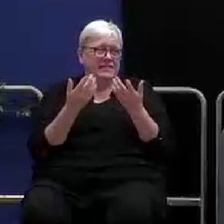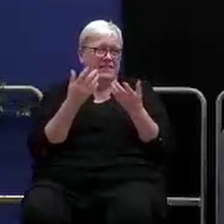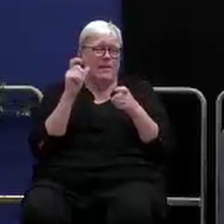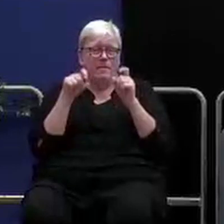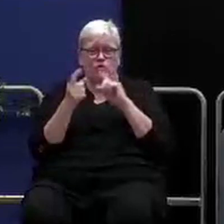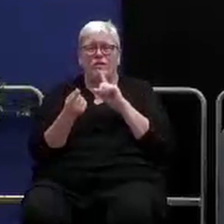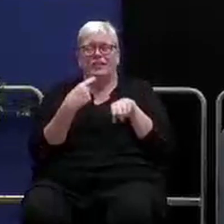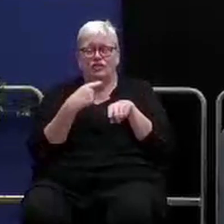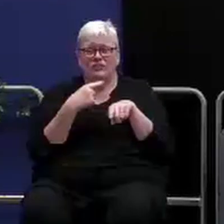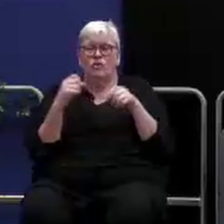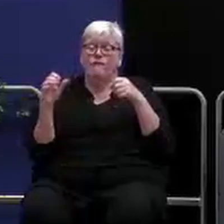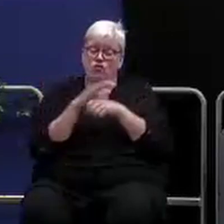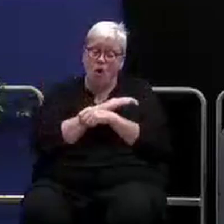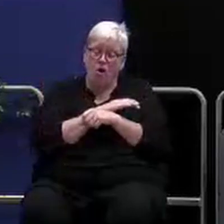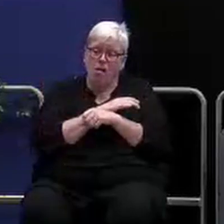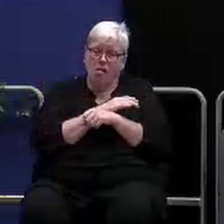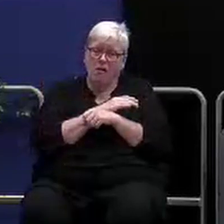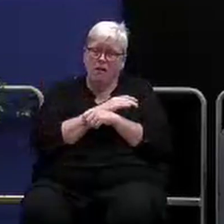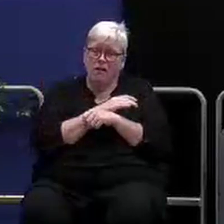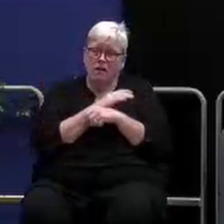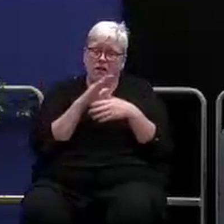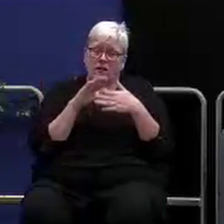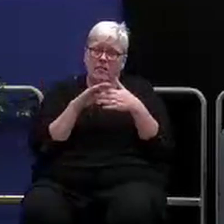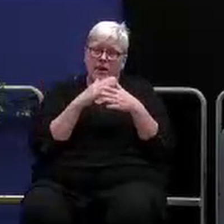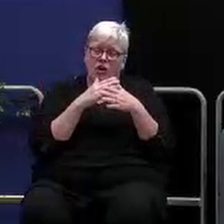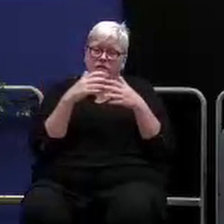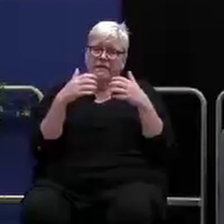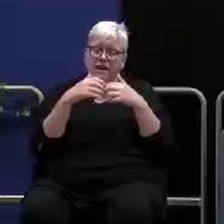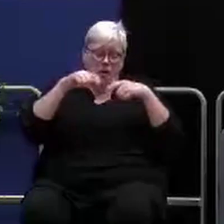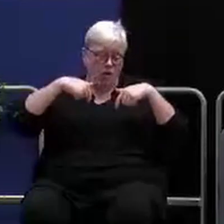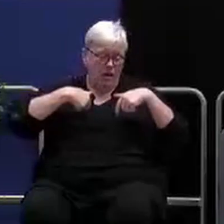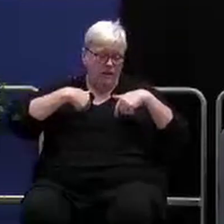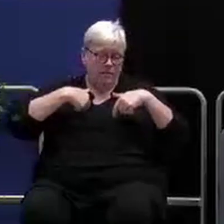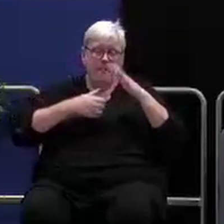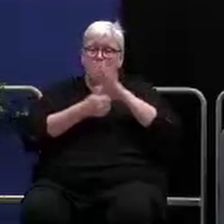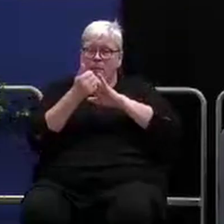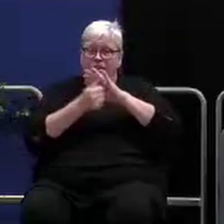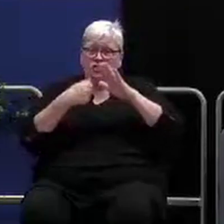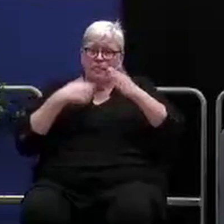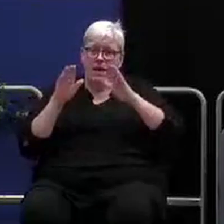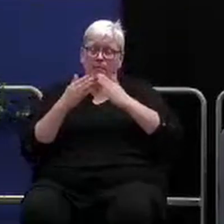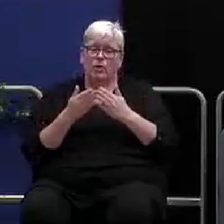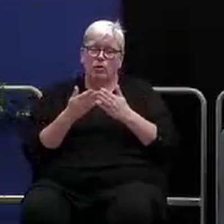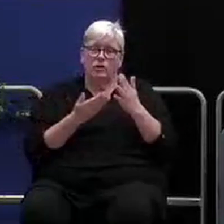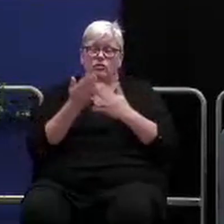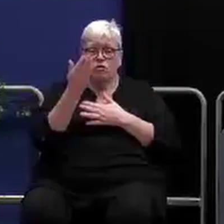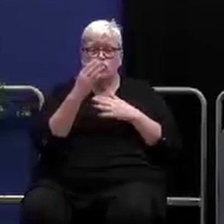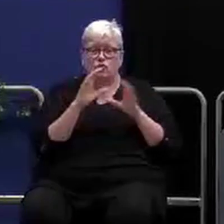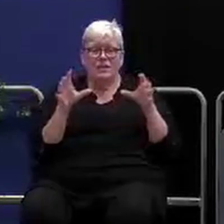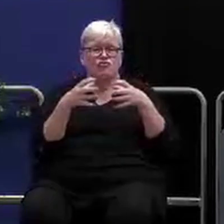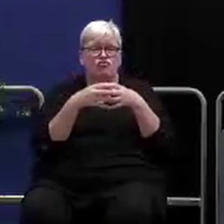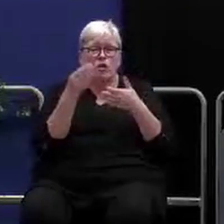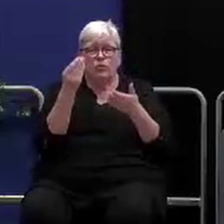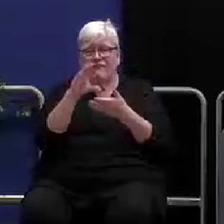negatively. And overall, because of the way that I'm publishing my book, I'm doing it through a crowdfunding publisher, and I